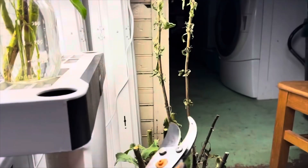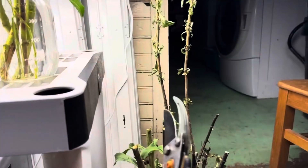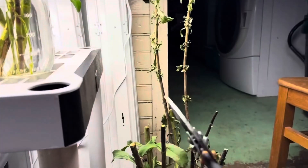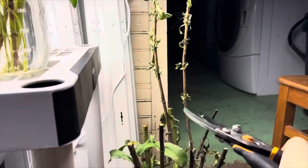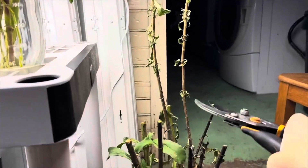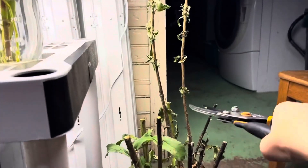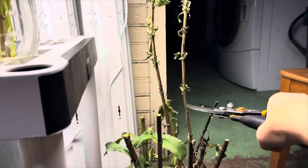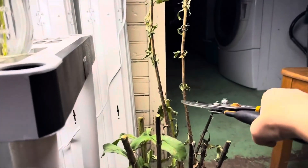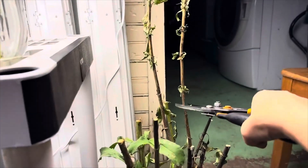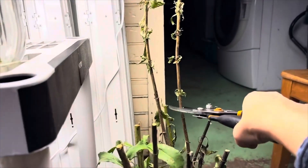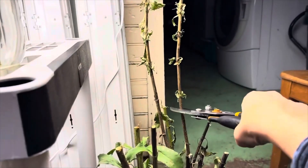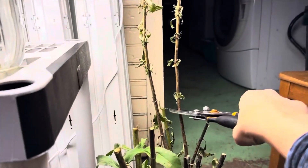in the pot.